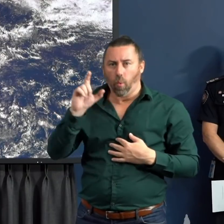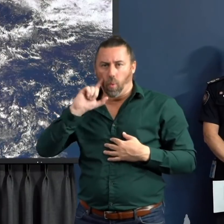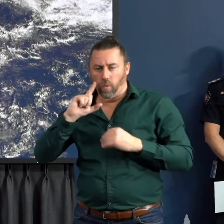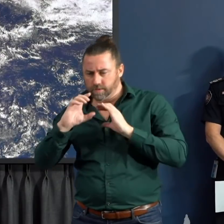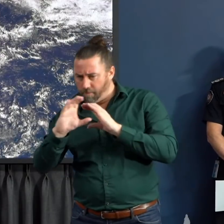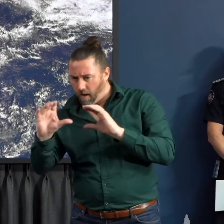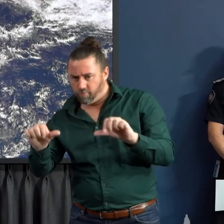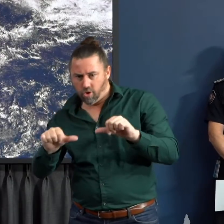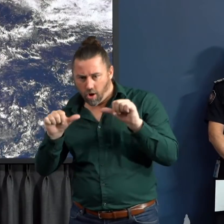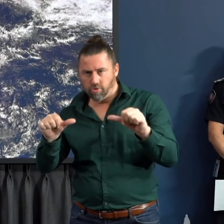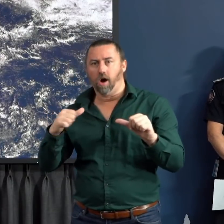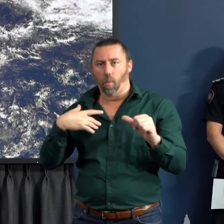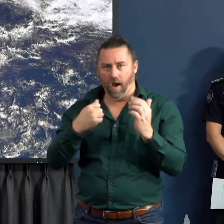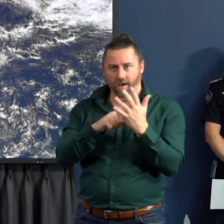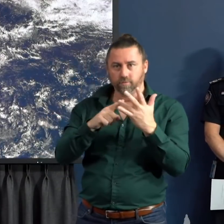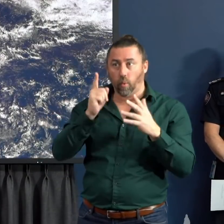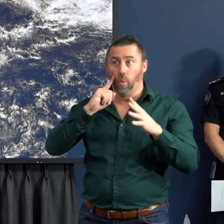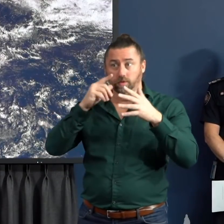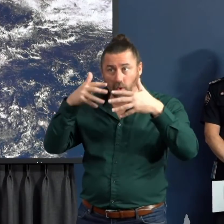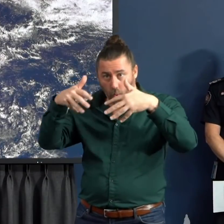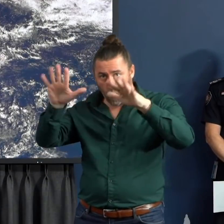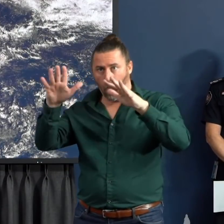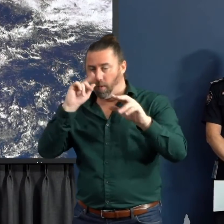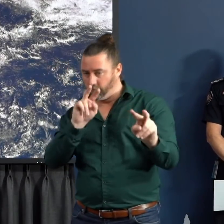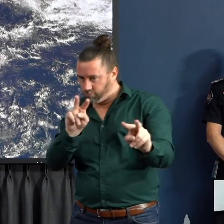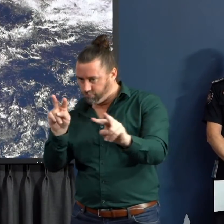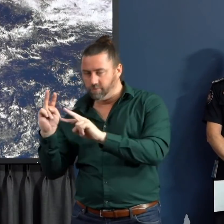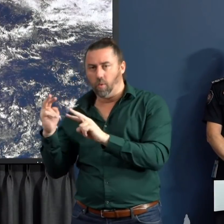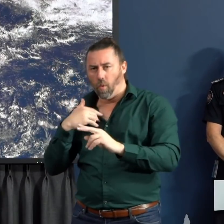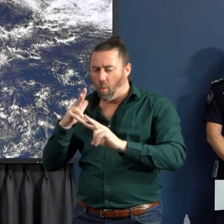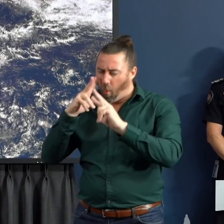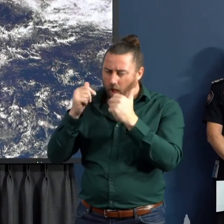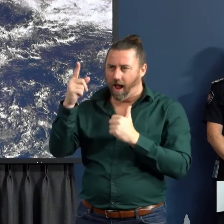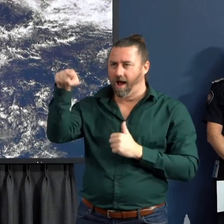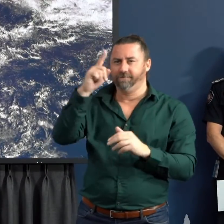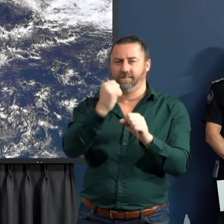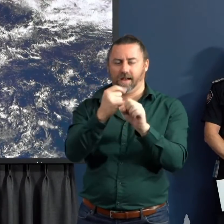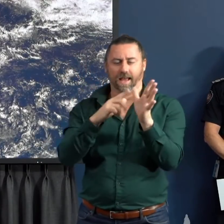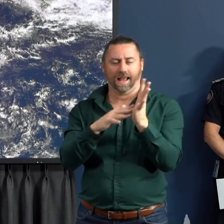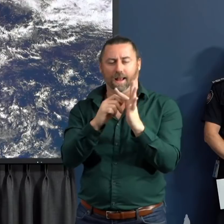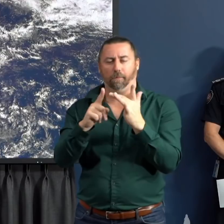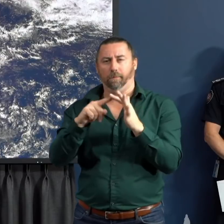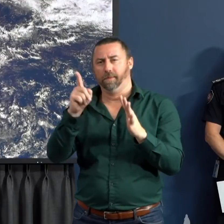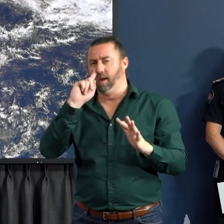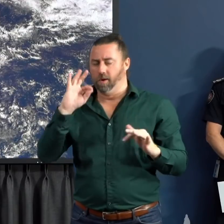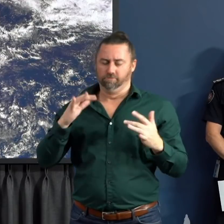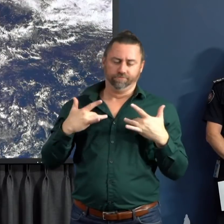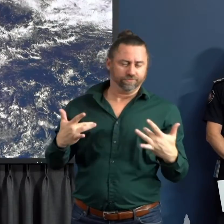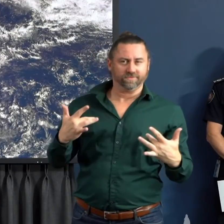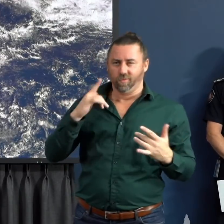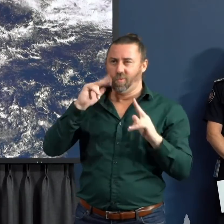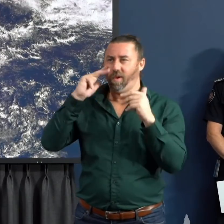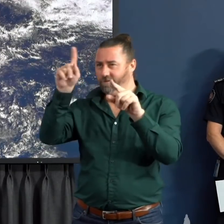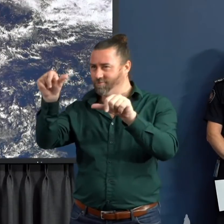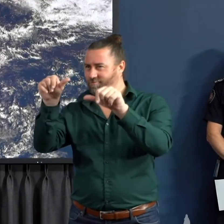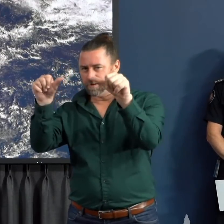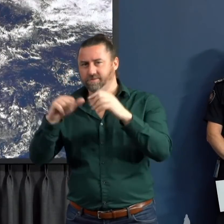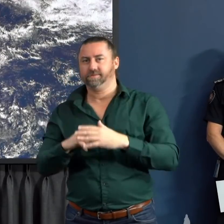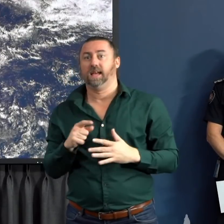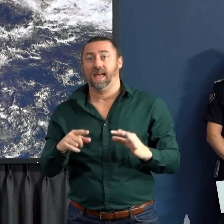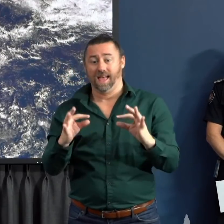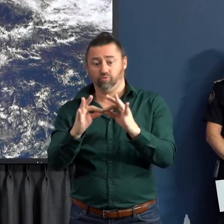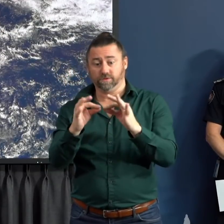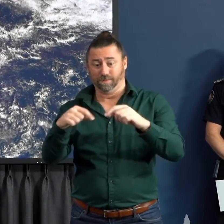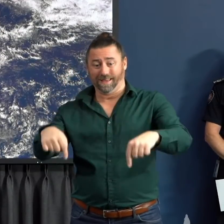and we are working through those to make sure that the community is supported. If I could just focus on Brisbane in particular and reinforce that